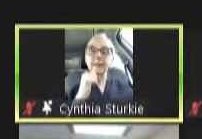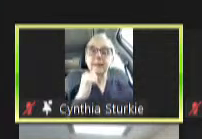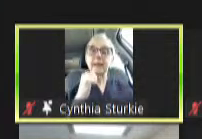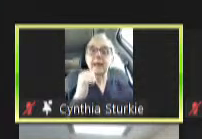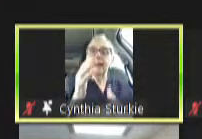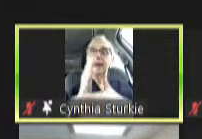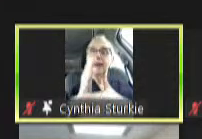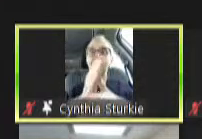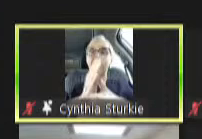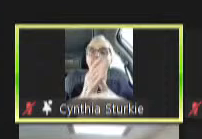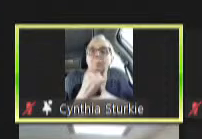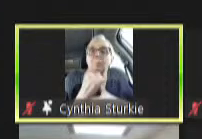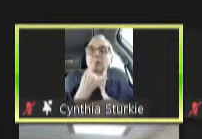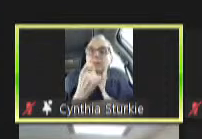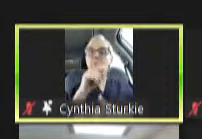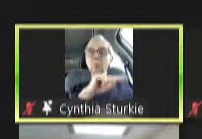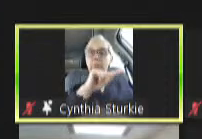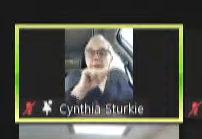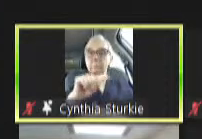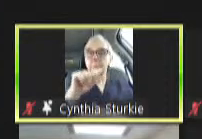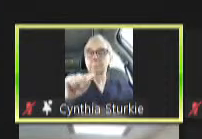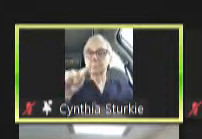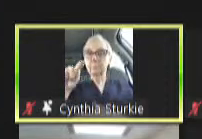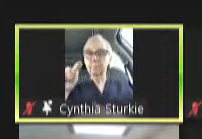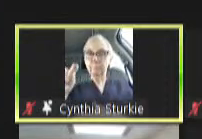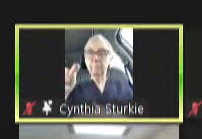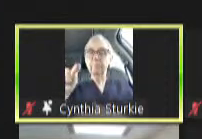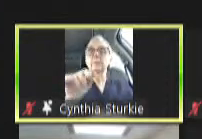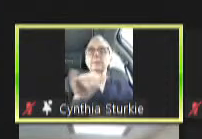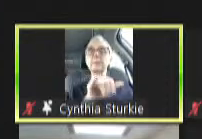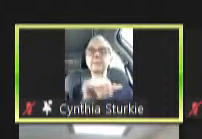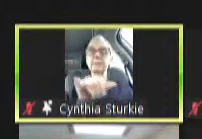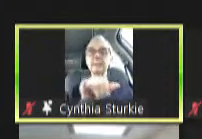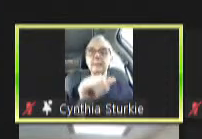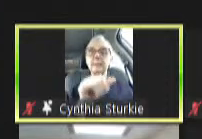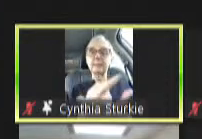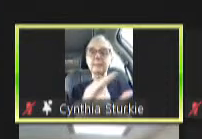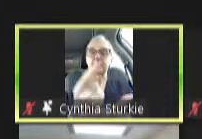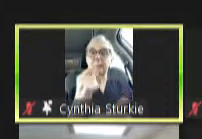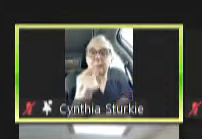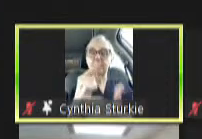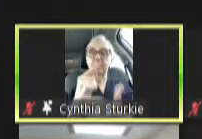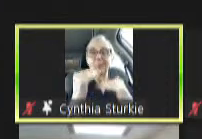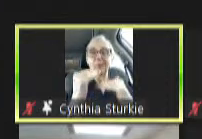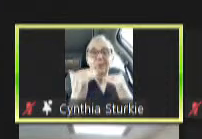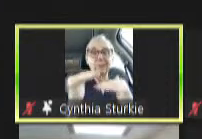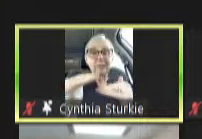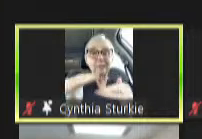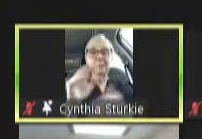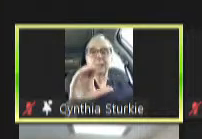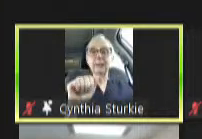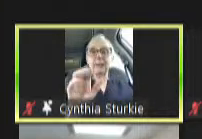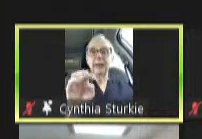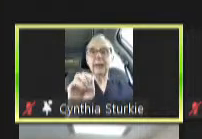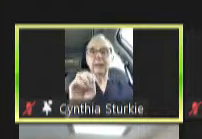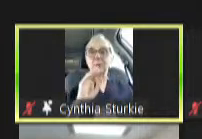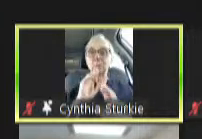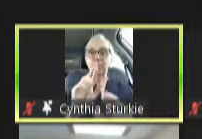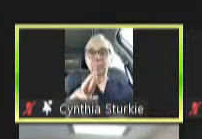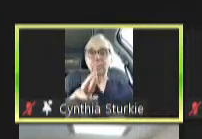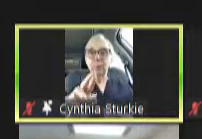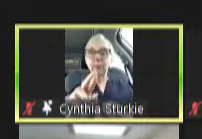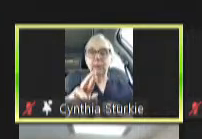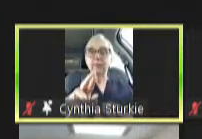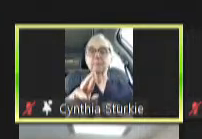trend. As I shared with you last week, we know that there are some limitations in case reporting data as we get to